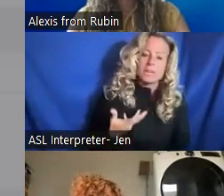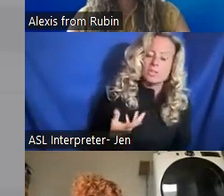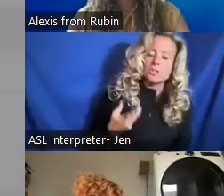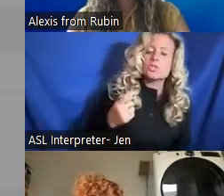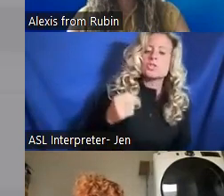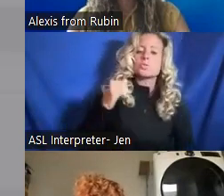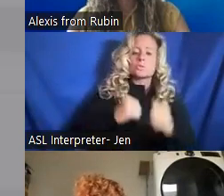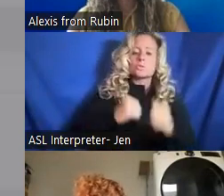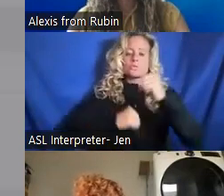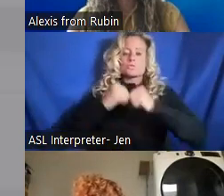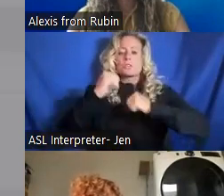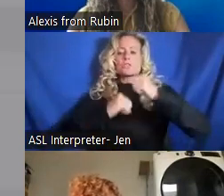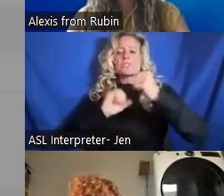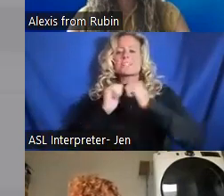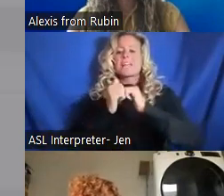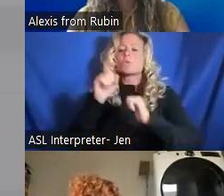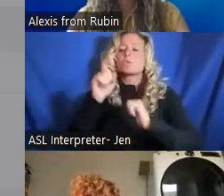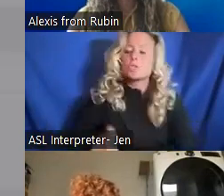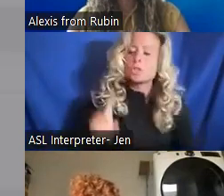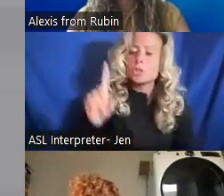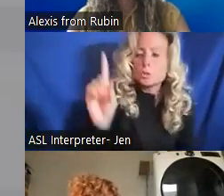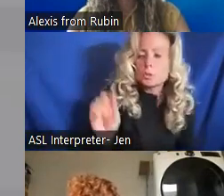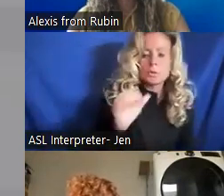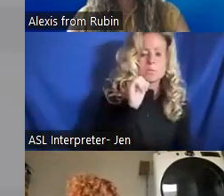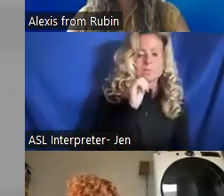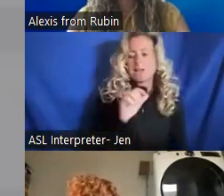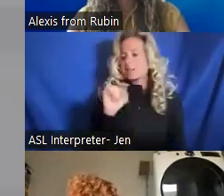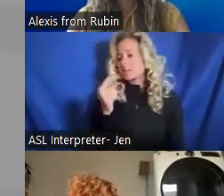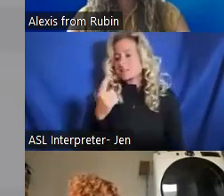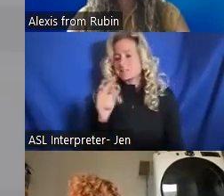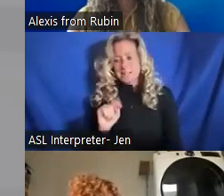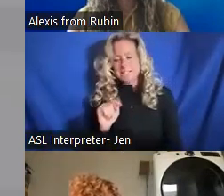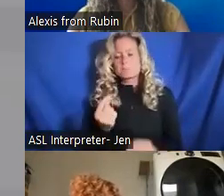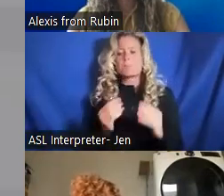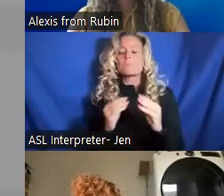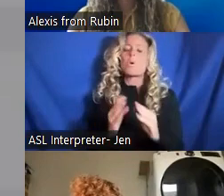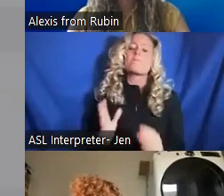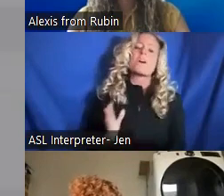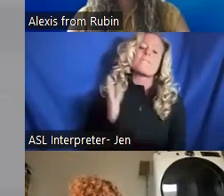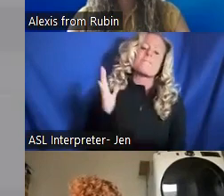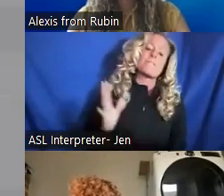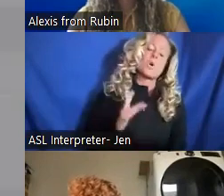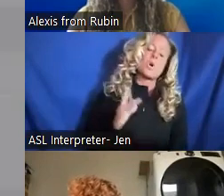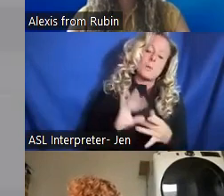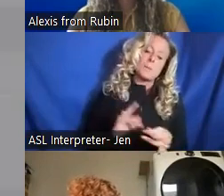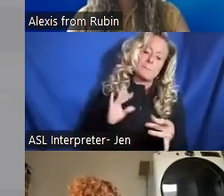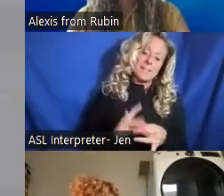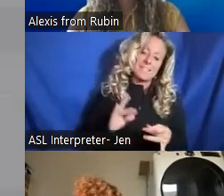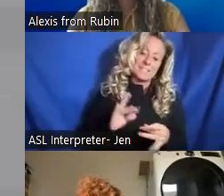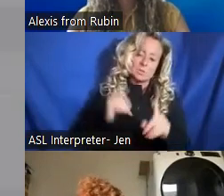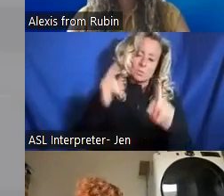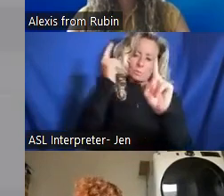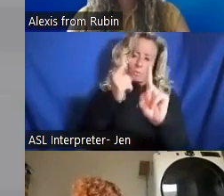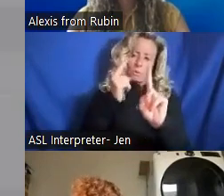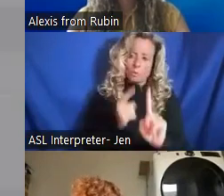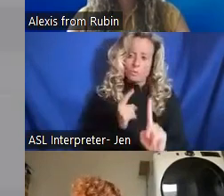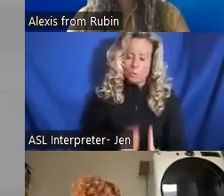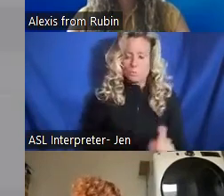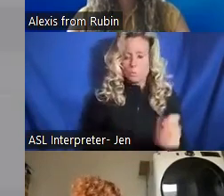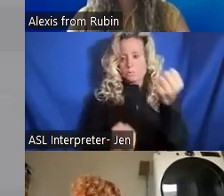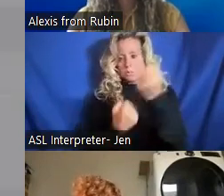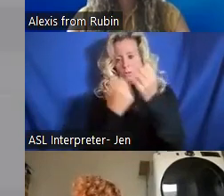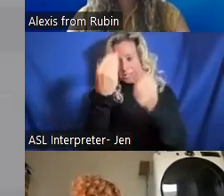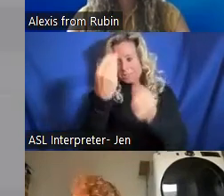structuring the message the way that it needs to be done, not like a text, but like a formal message with the main point, supporting information,